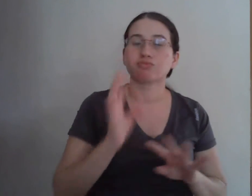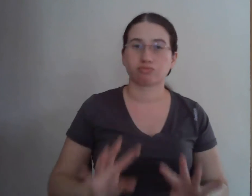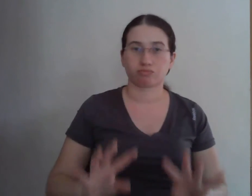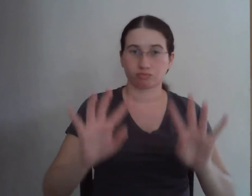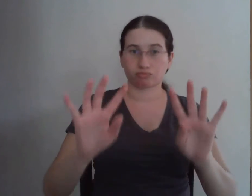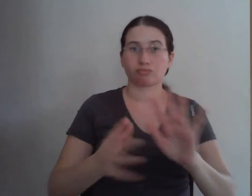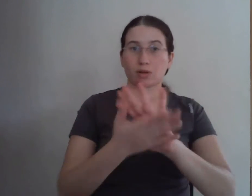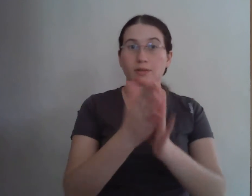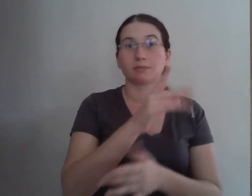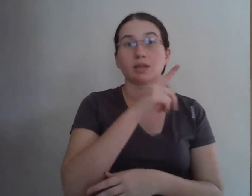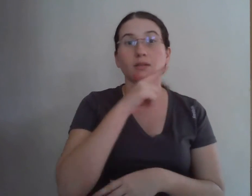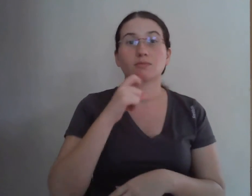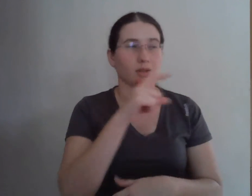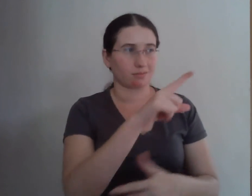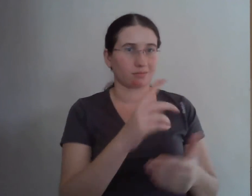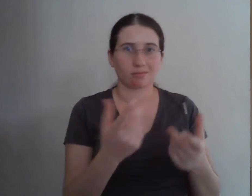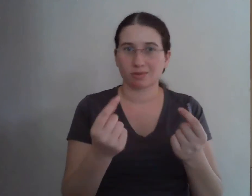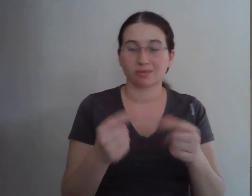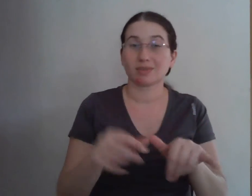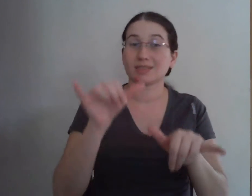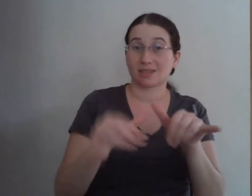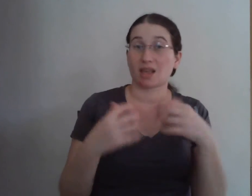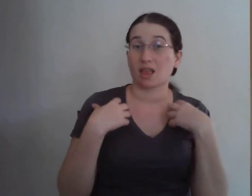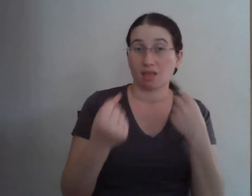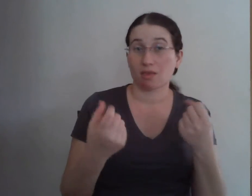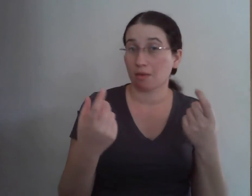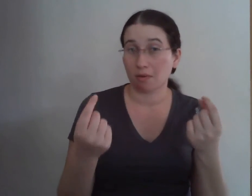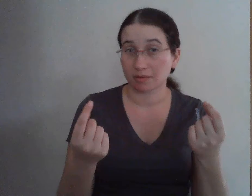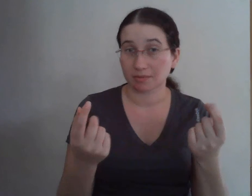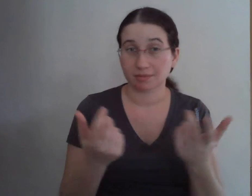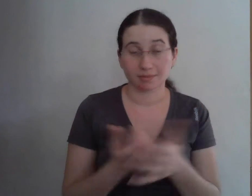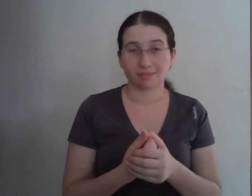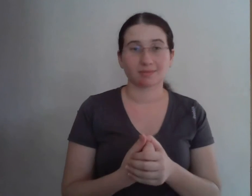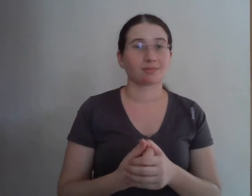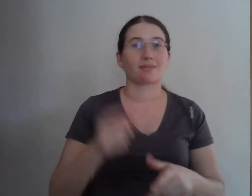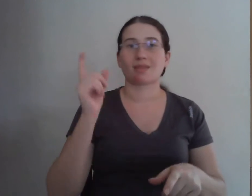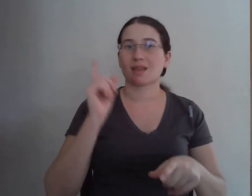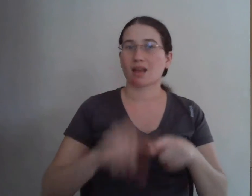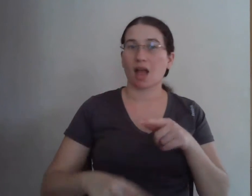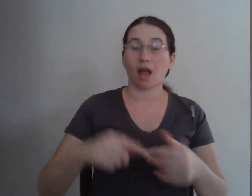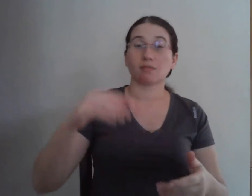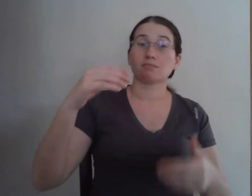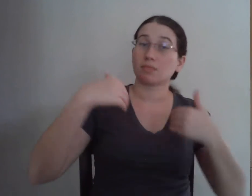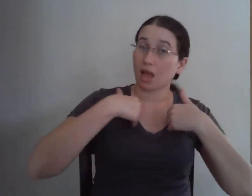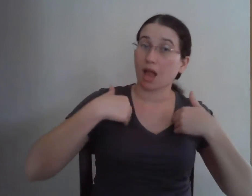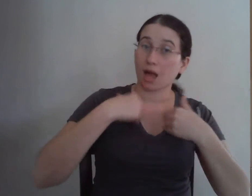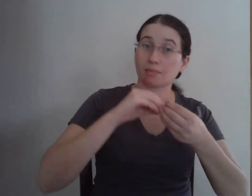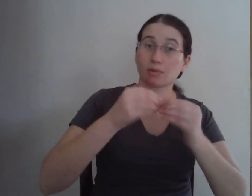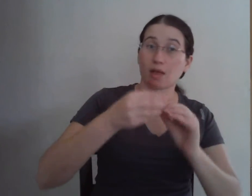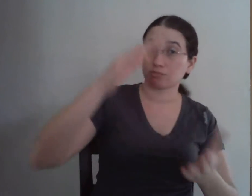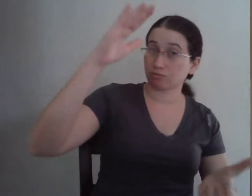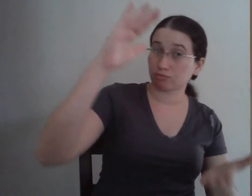most of the world's land now. Okay? We cannot reduce animal numbers to rest it more without